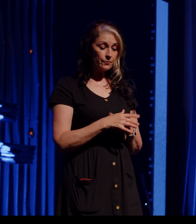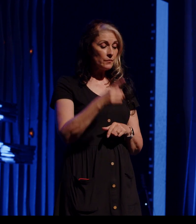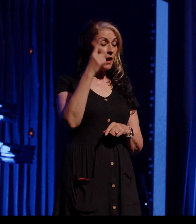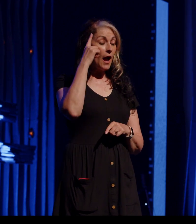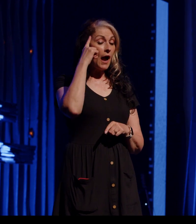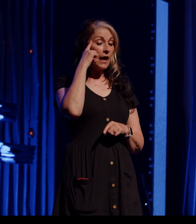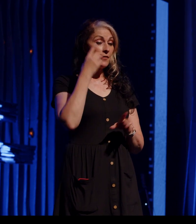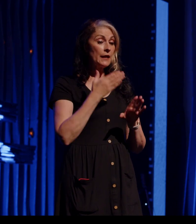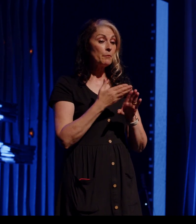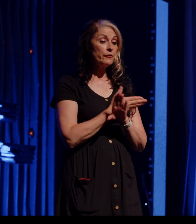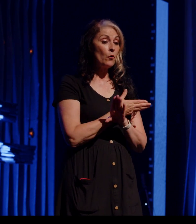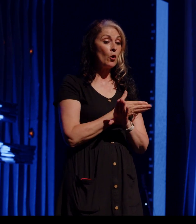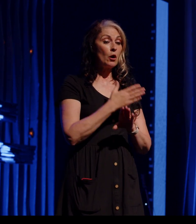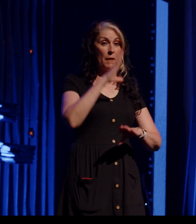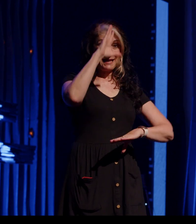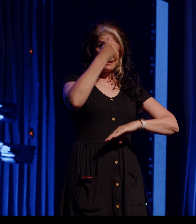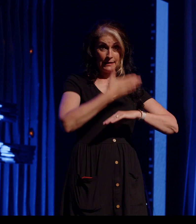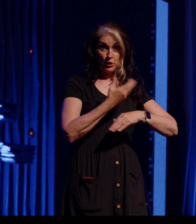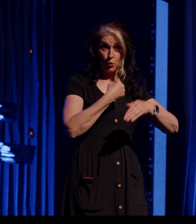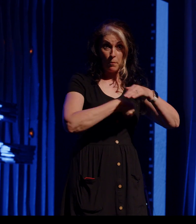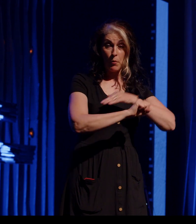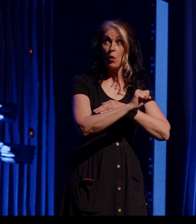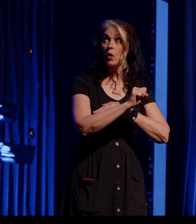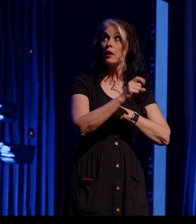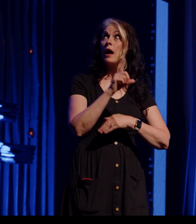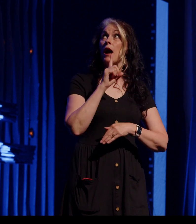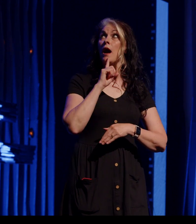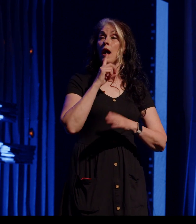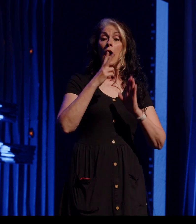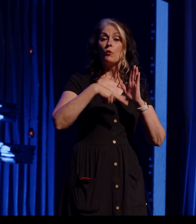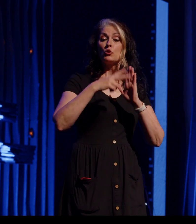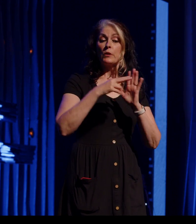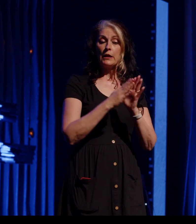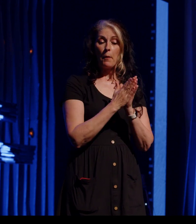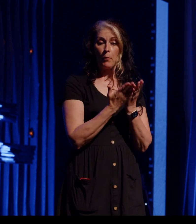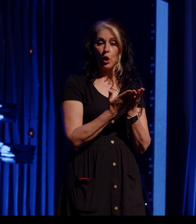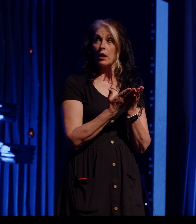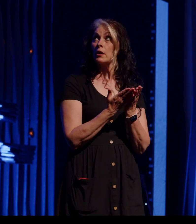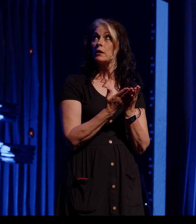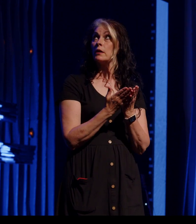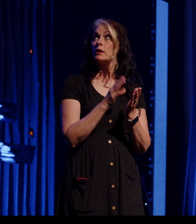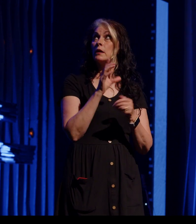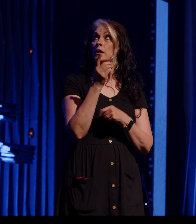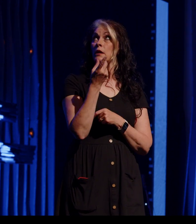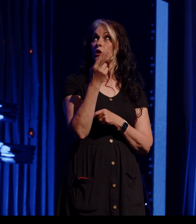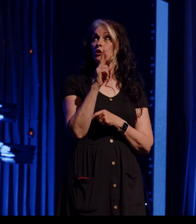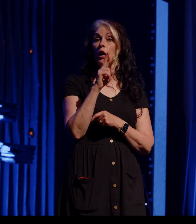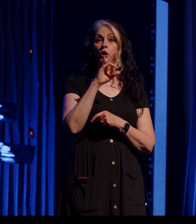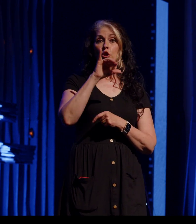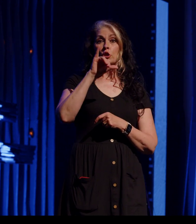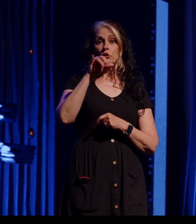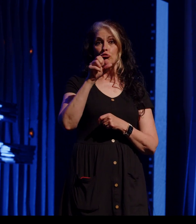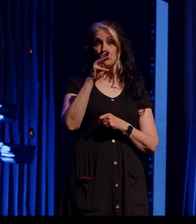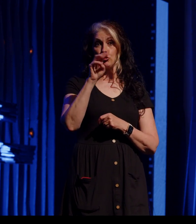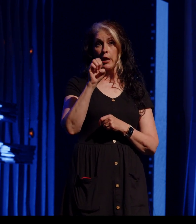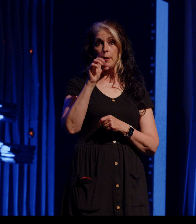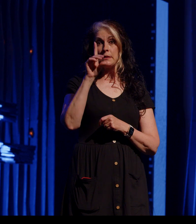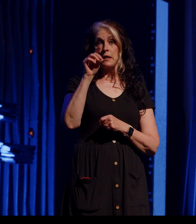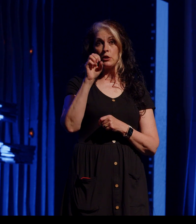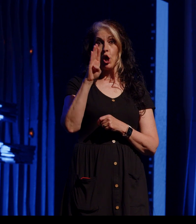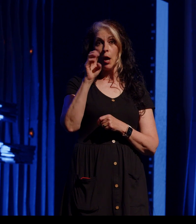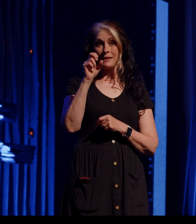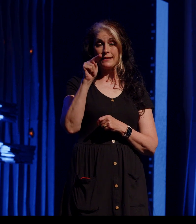think it may have been before the boys were born, I had been reading a book from Dr. James Dobson. He was